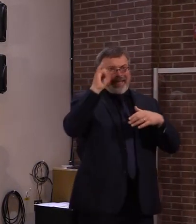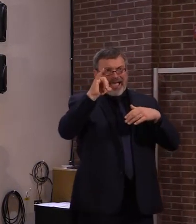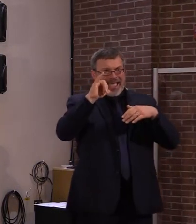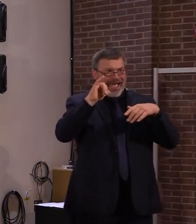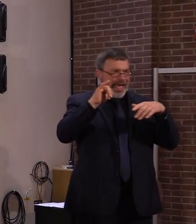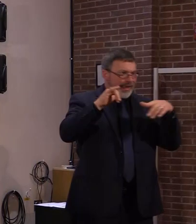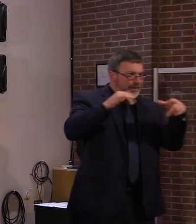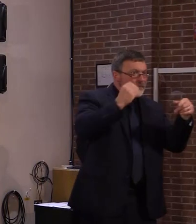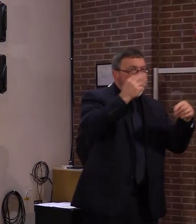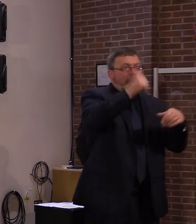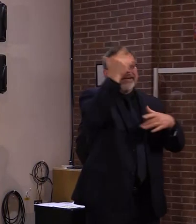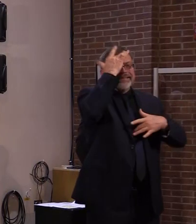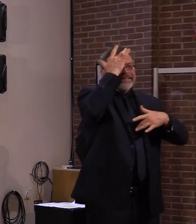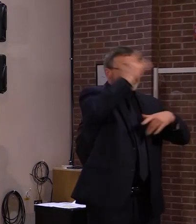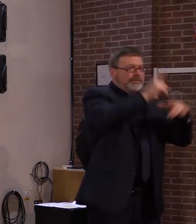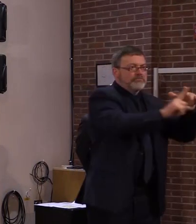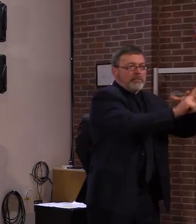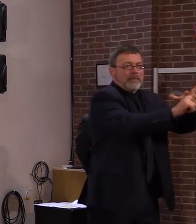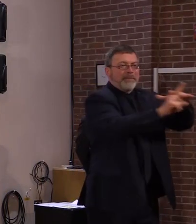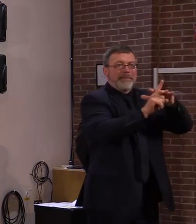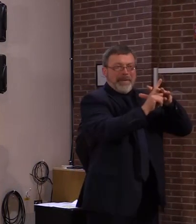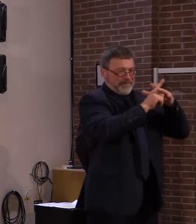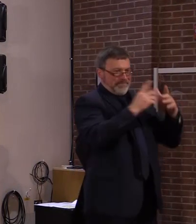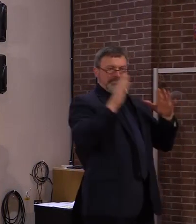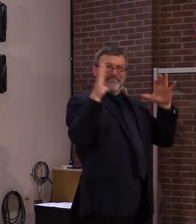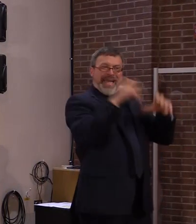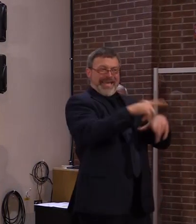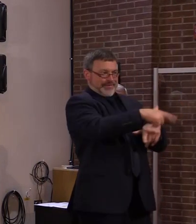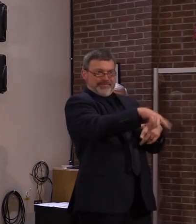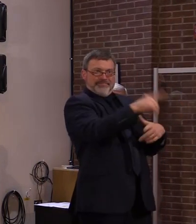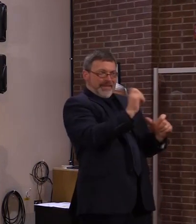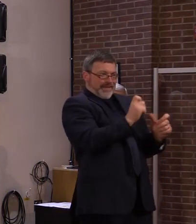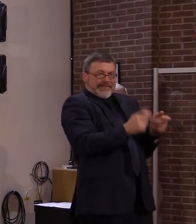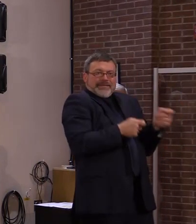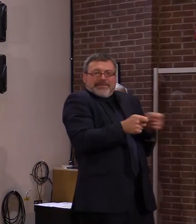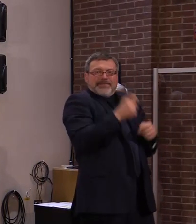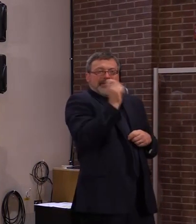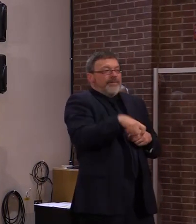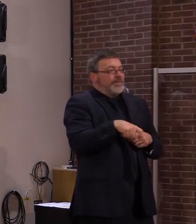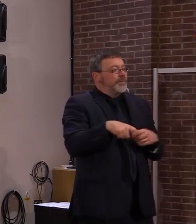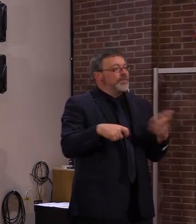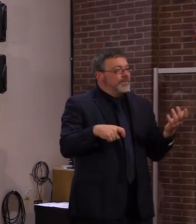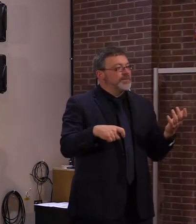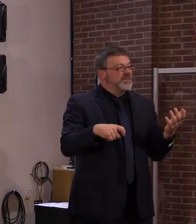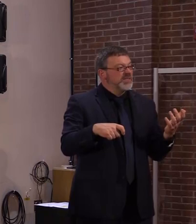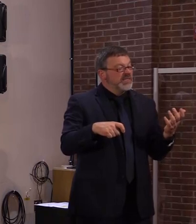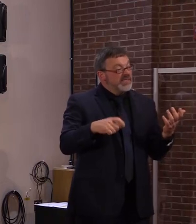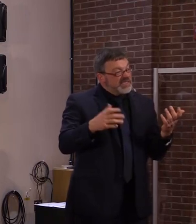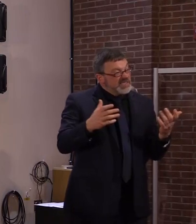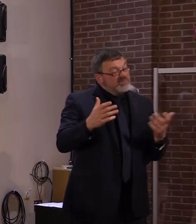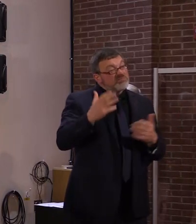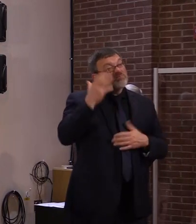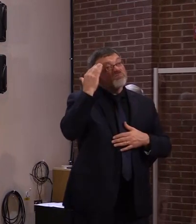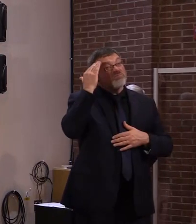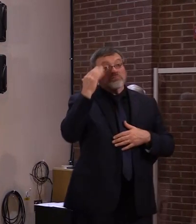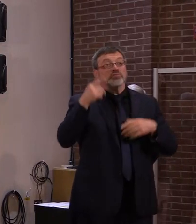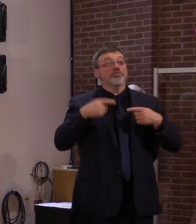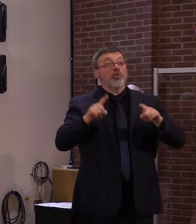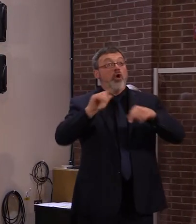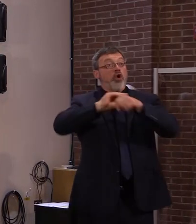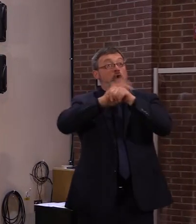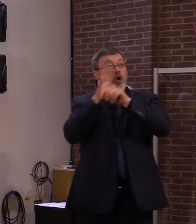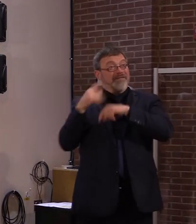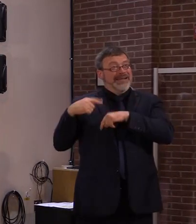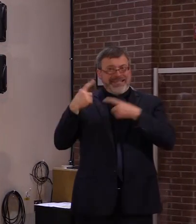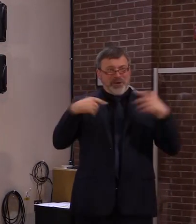Many have let slip some of their basic health habits, including less nutritious diets, reduced